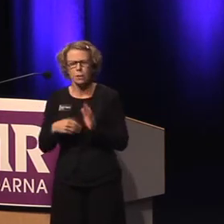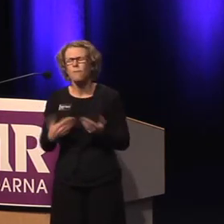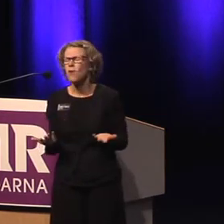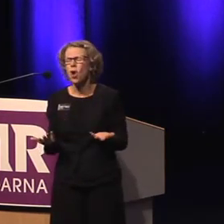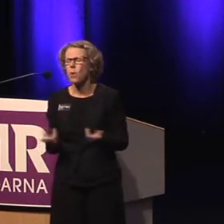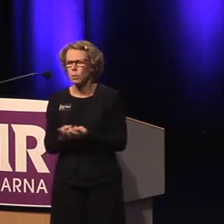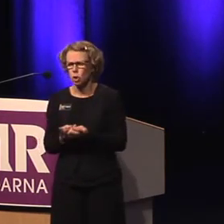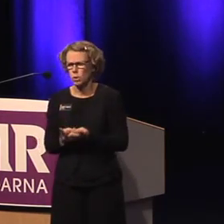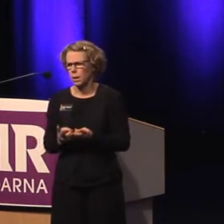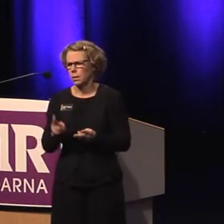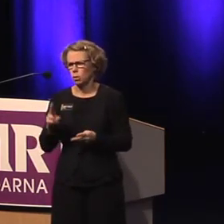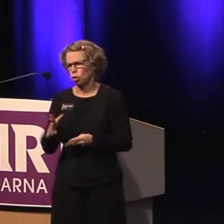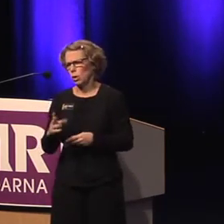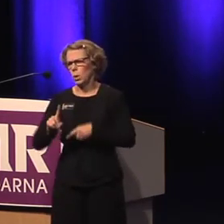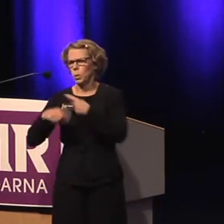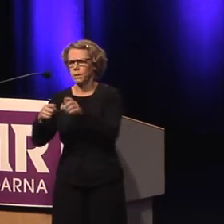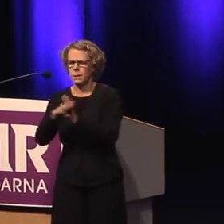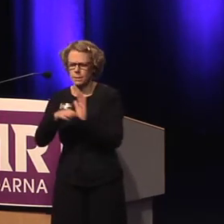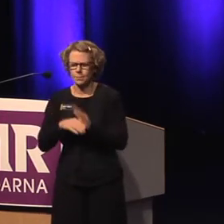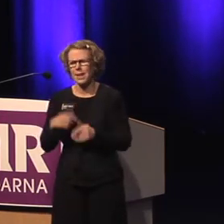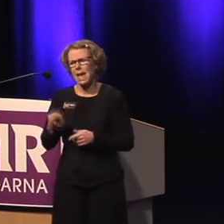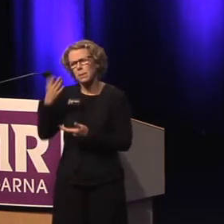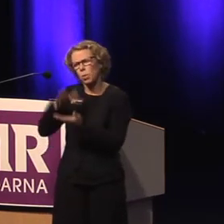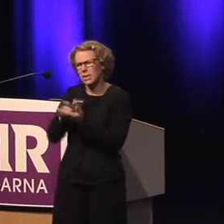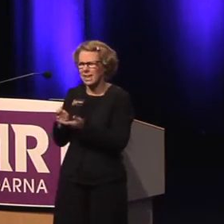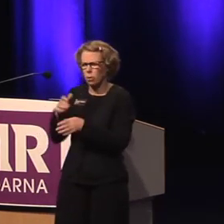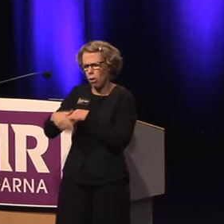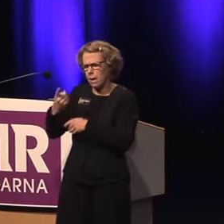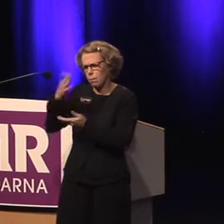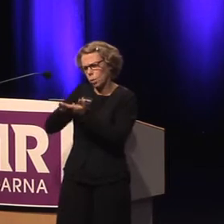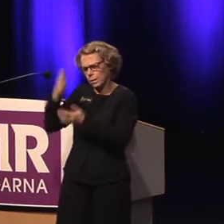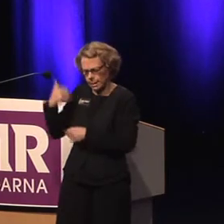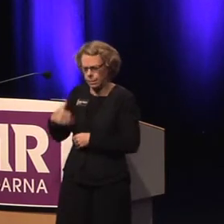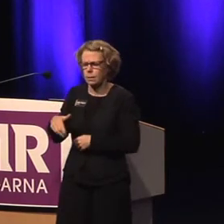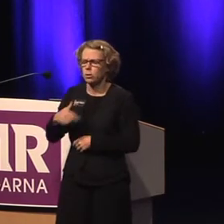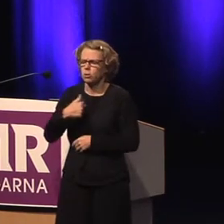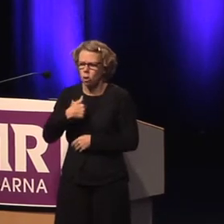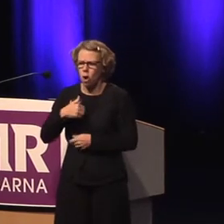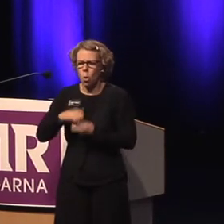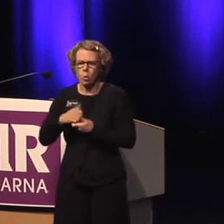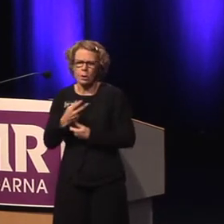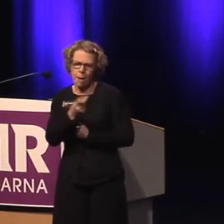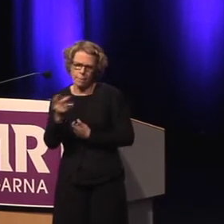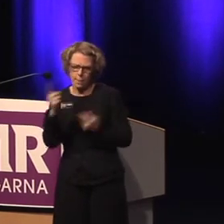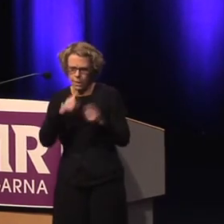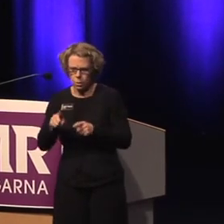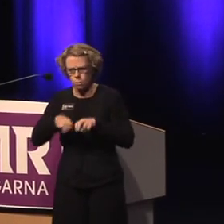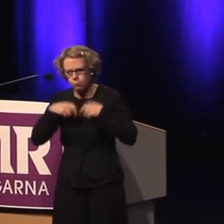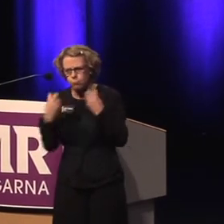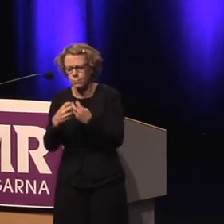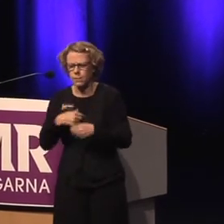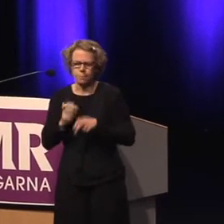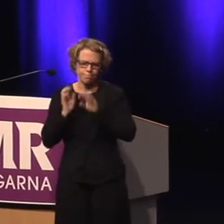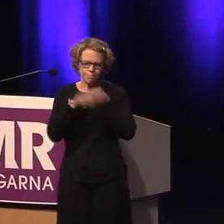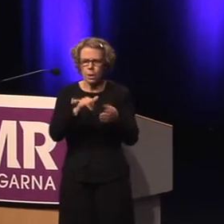agenda? About a month ago, a little bit more than a month ago, I and a short number of other people were in New